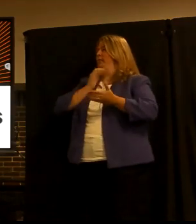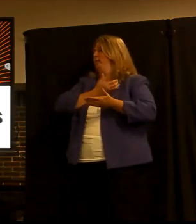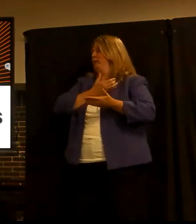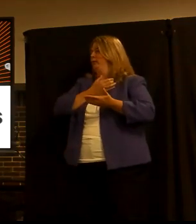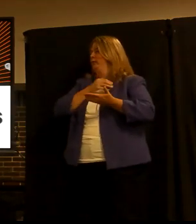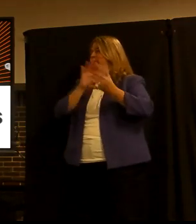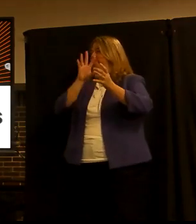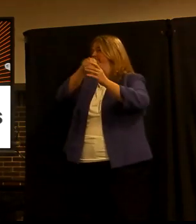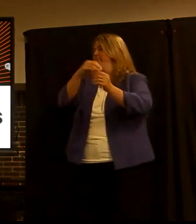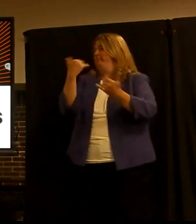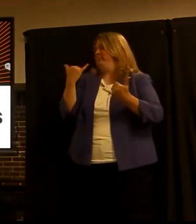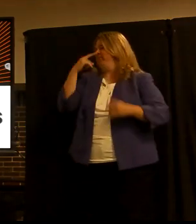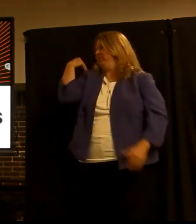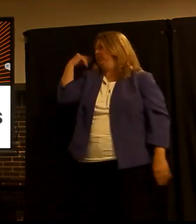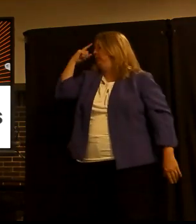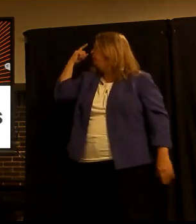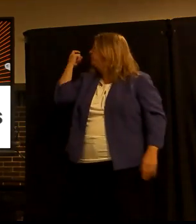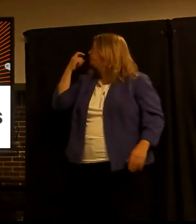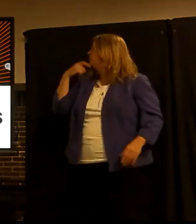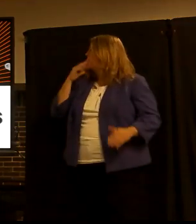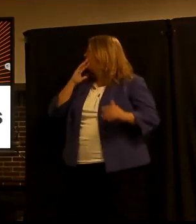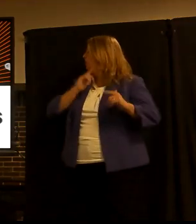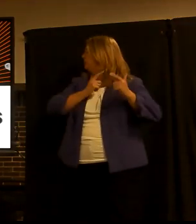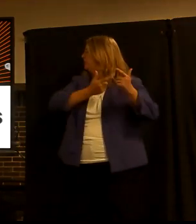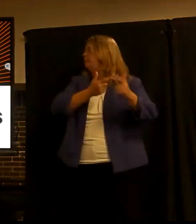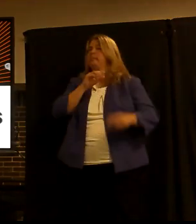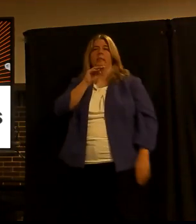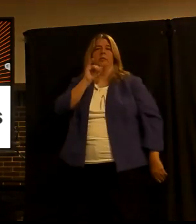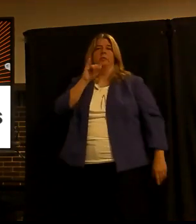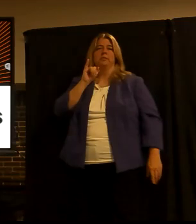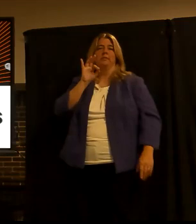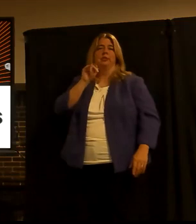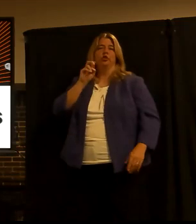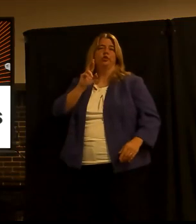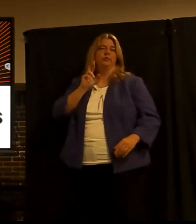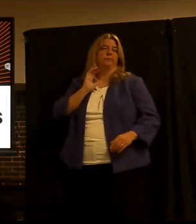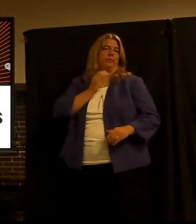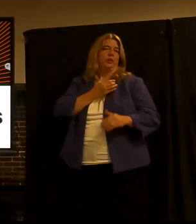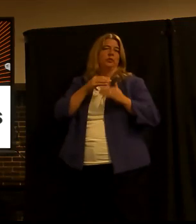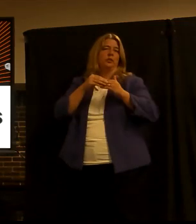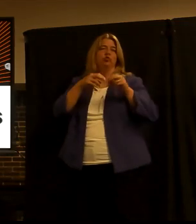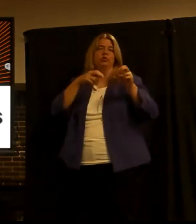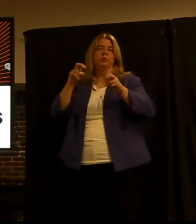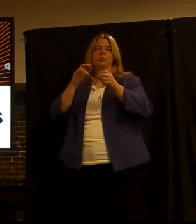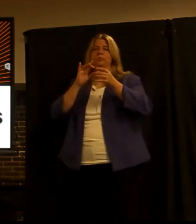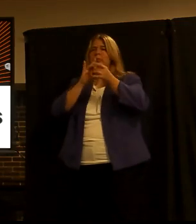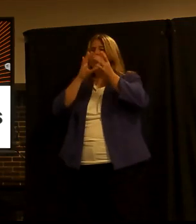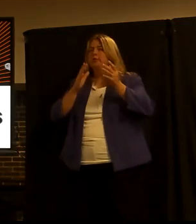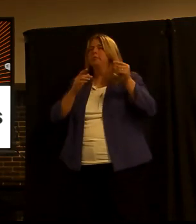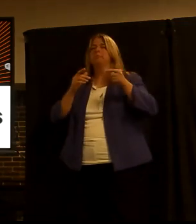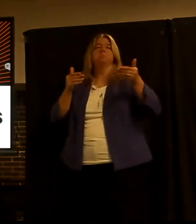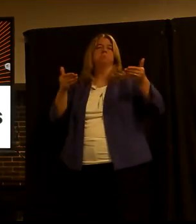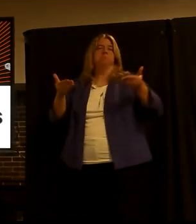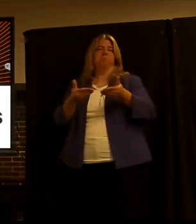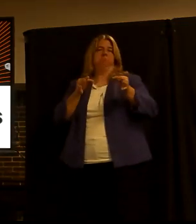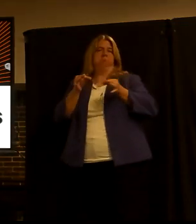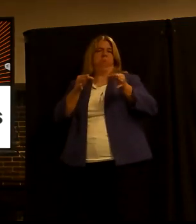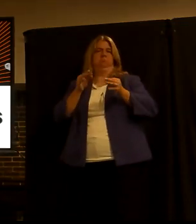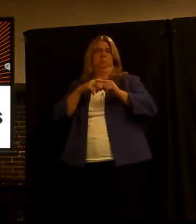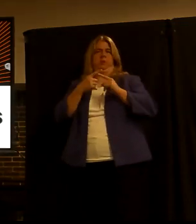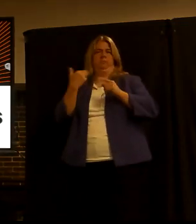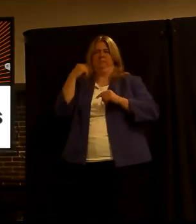summer. I shared that with you. I want you to know what they've been up to. So at this time, I'm going to turn it over to Mimi Fetzer,